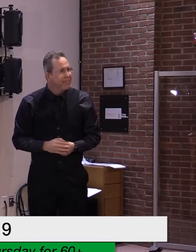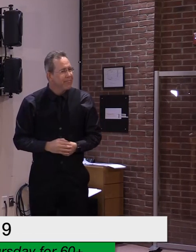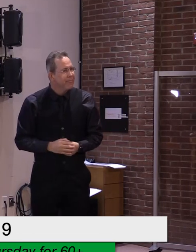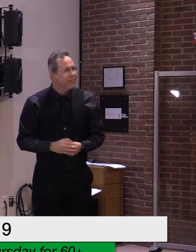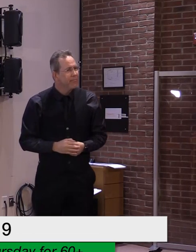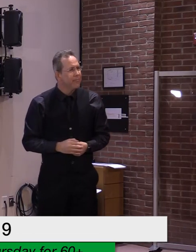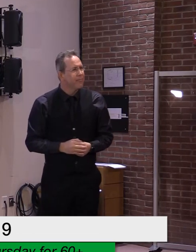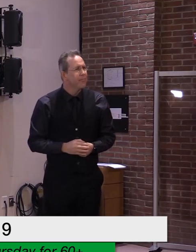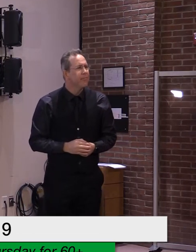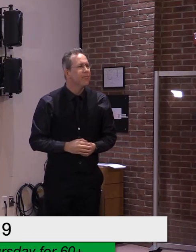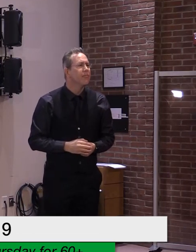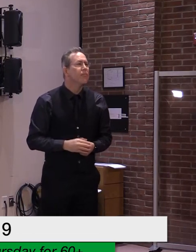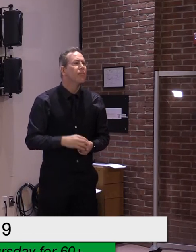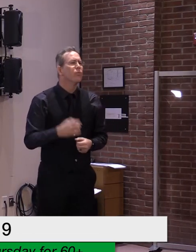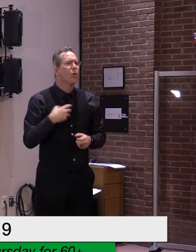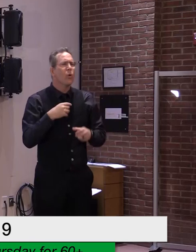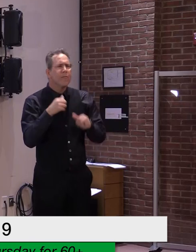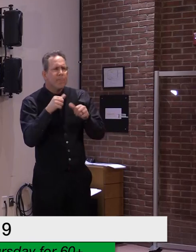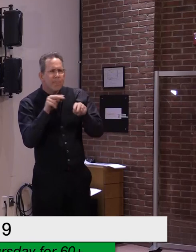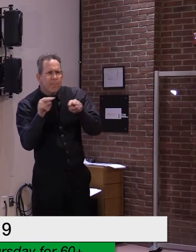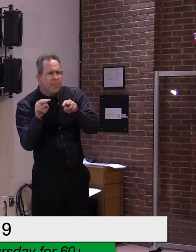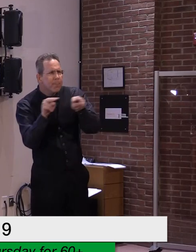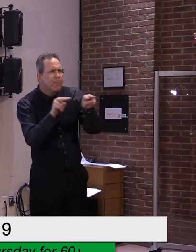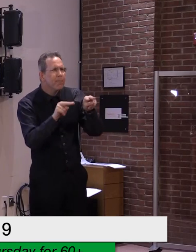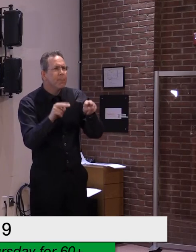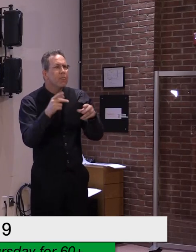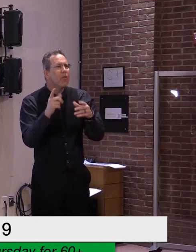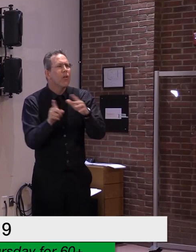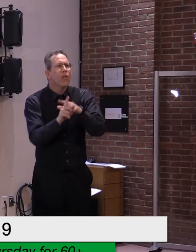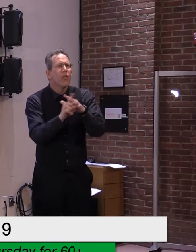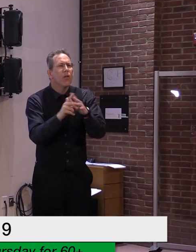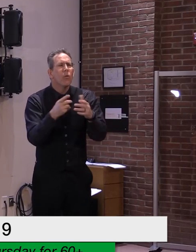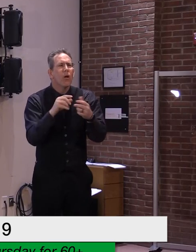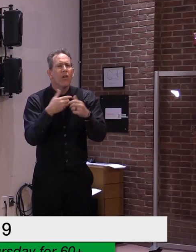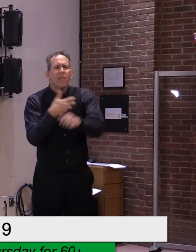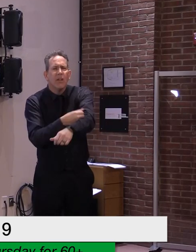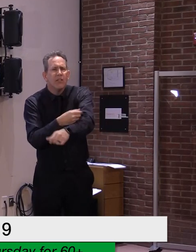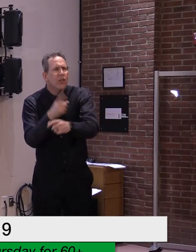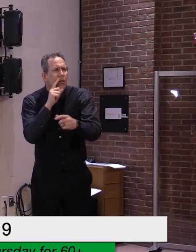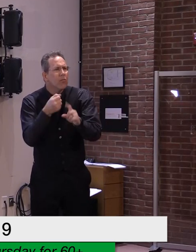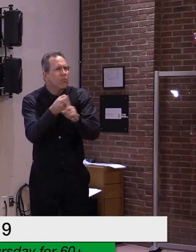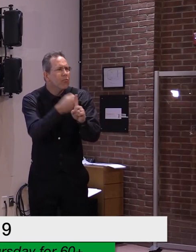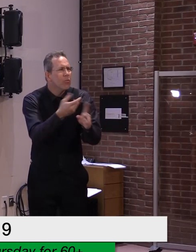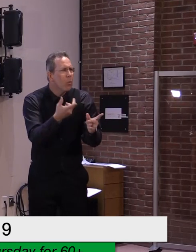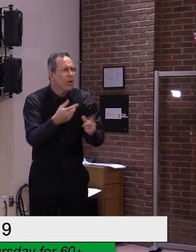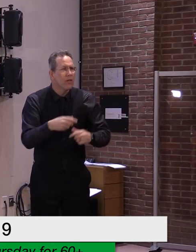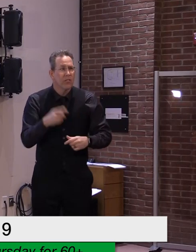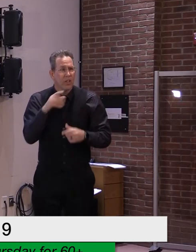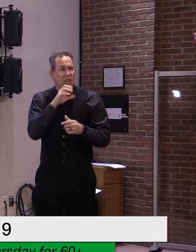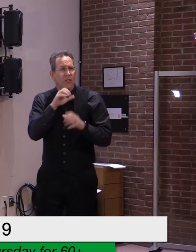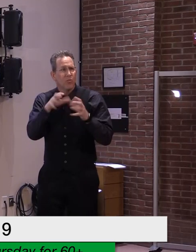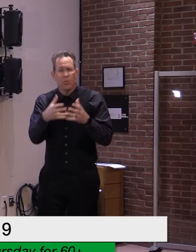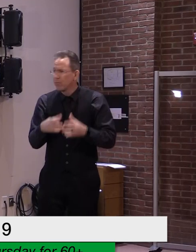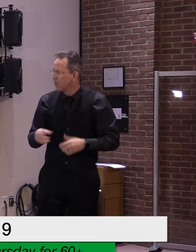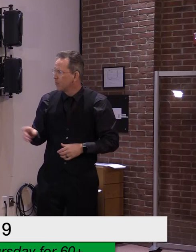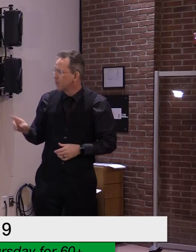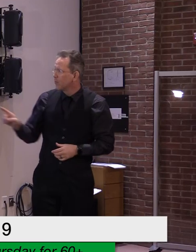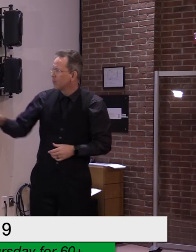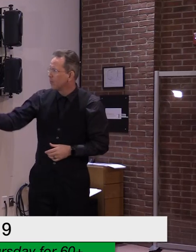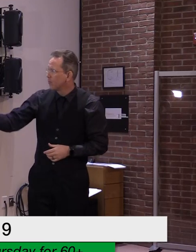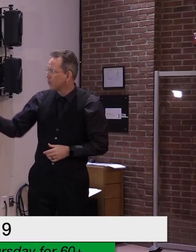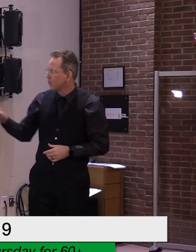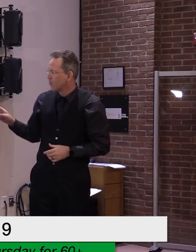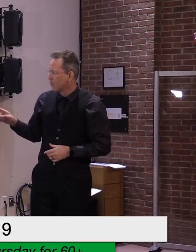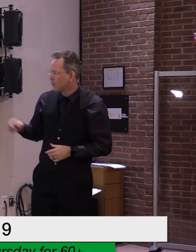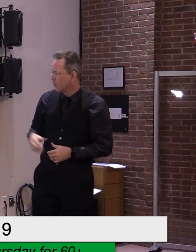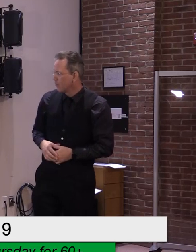We continue to see the favorable impact of vaccination with our median age of COVID-19 infected Vermonters falling to